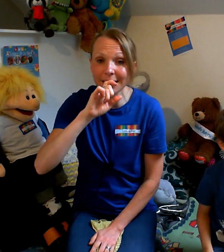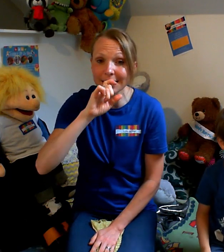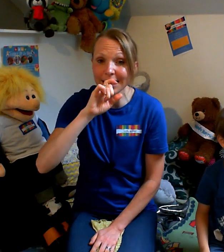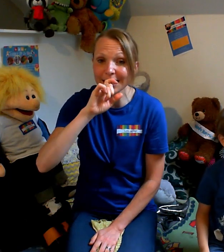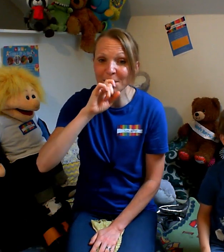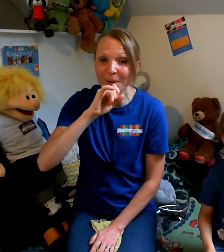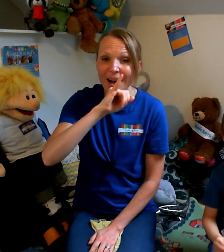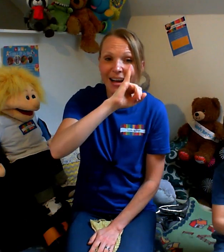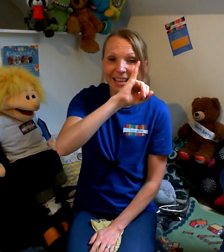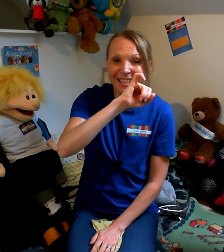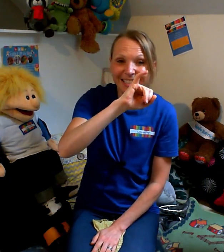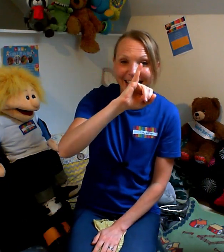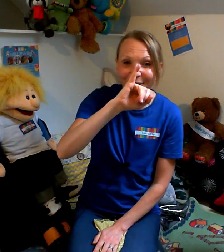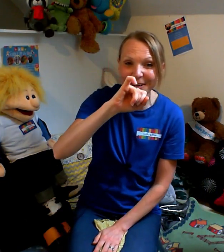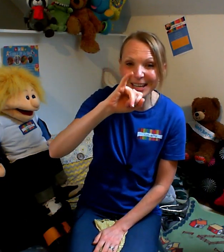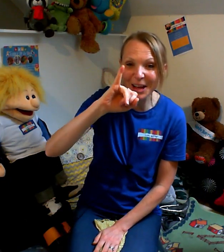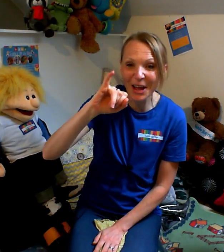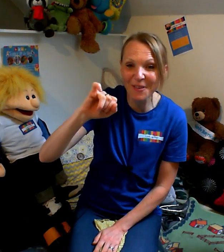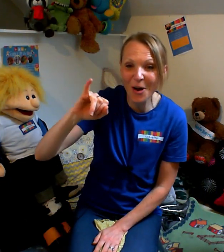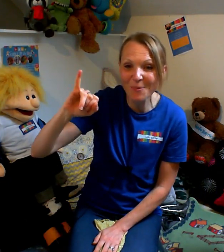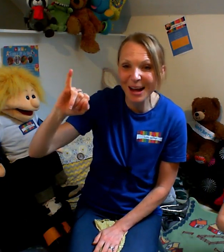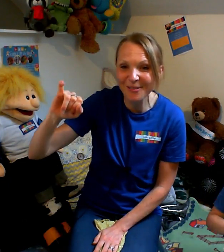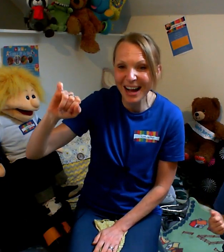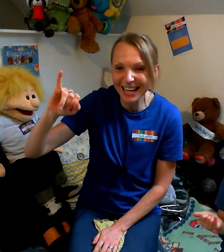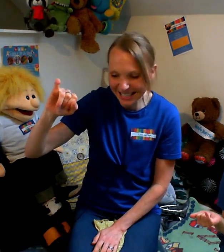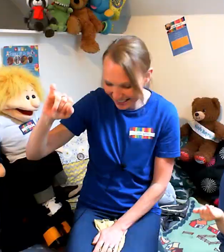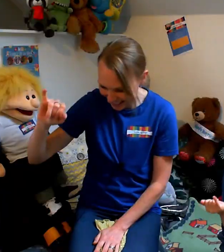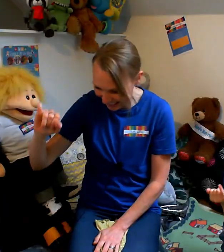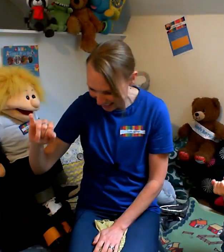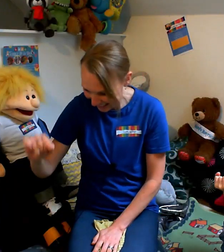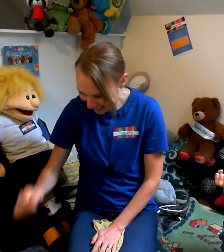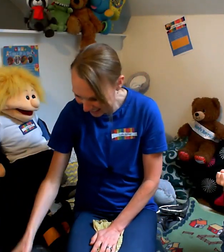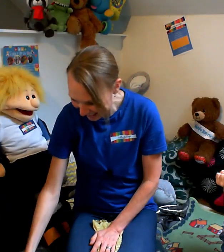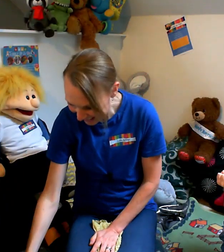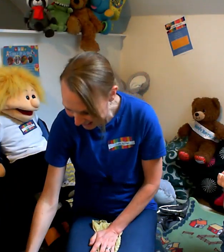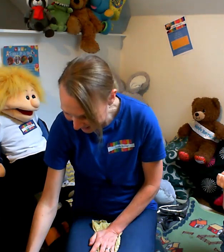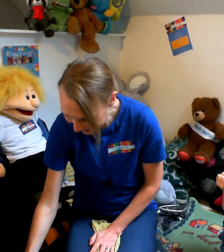did he bite? This little finger on my right. This finger on my right.